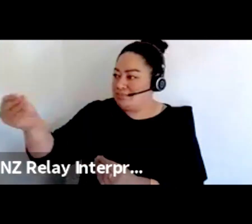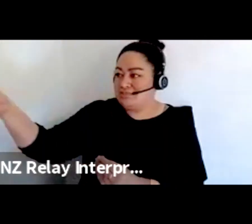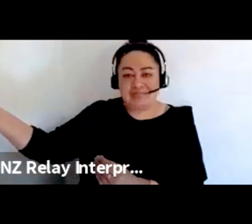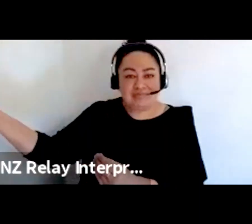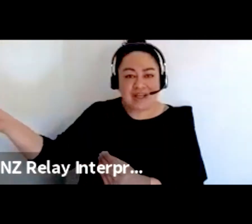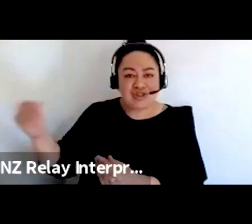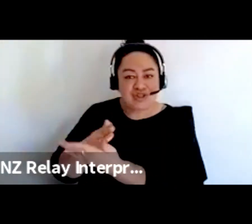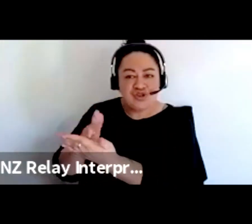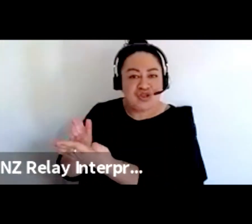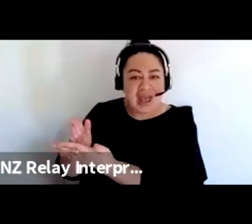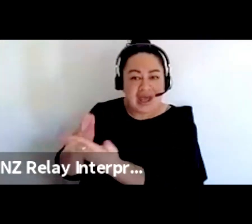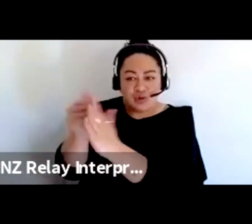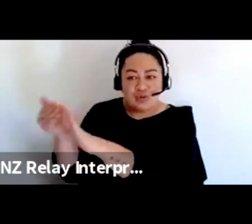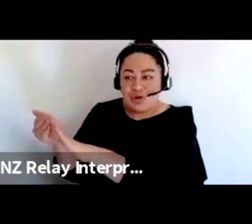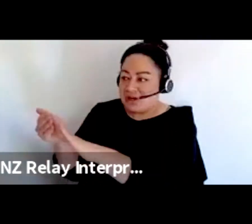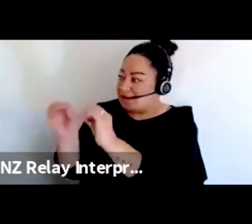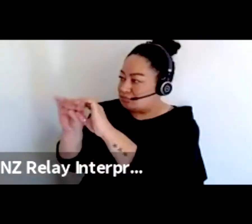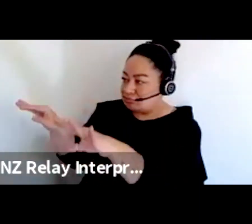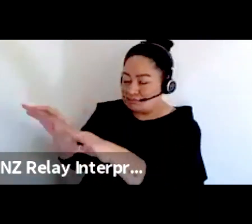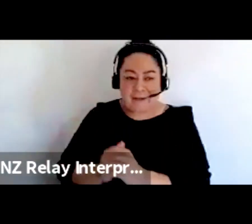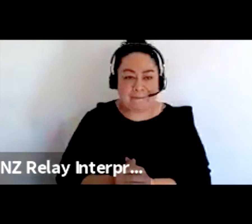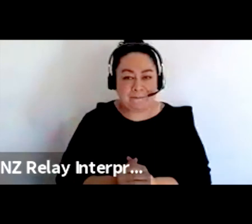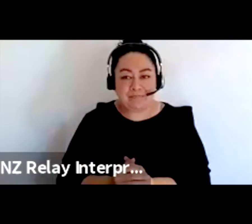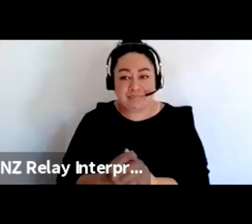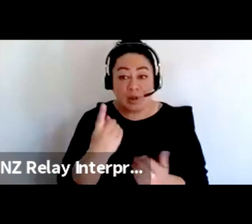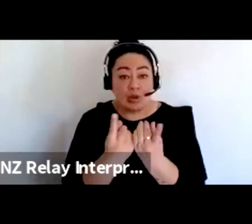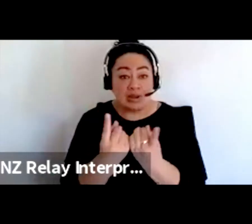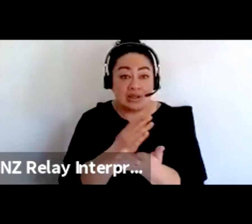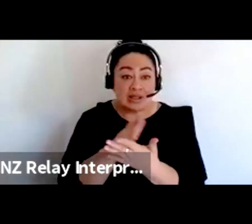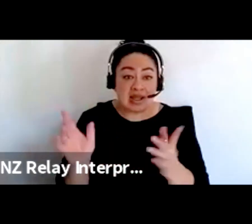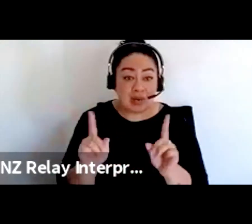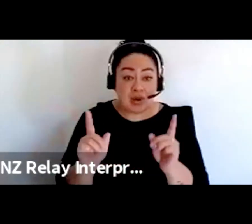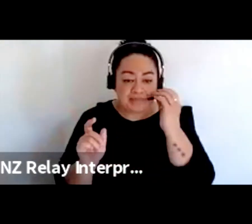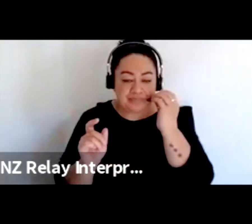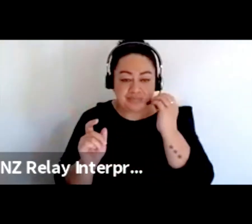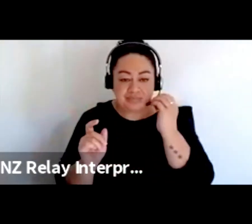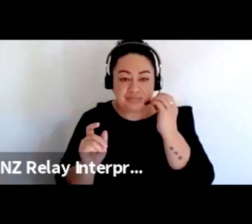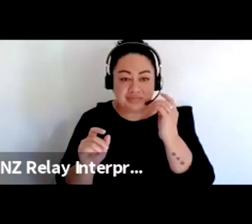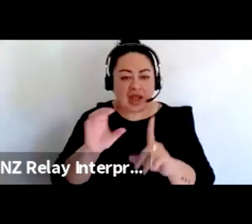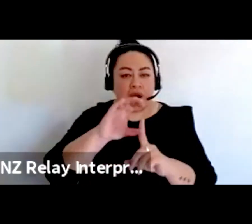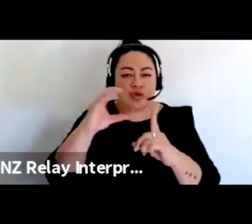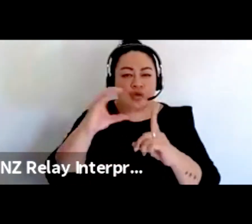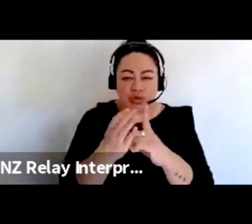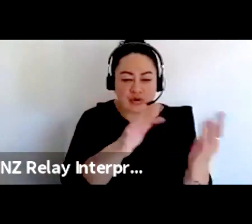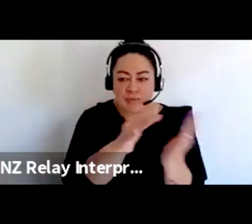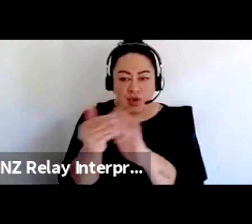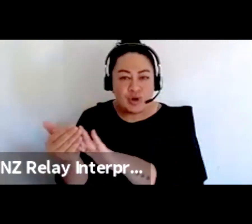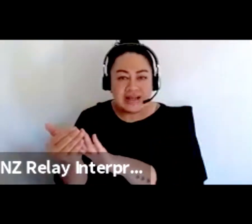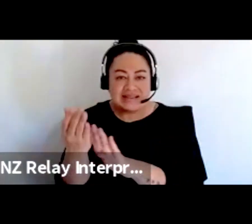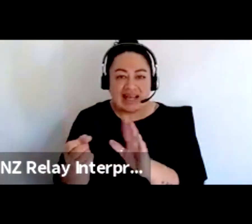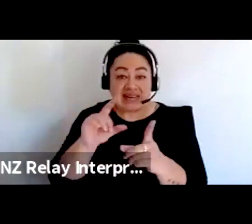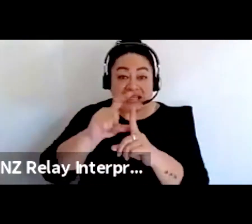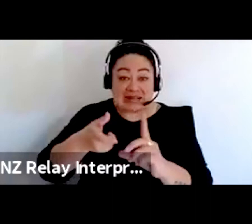really obvious is that cultural communities who have disabilities